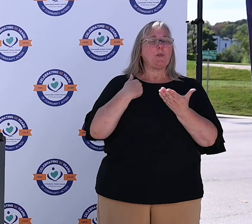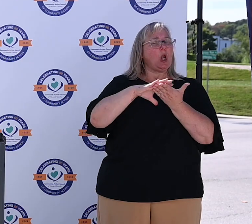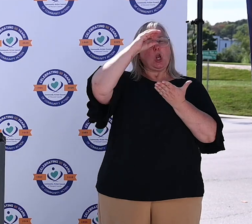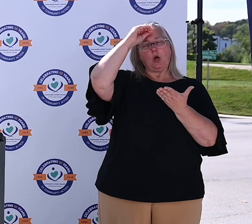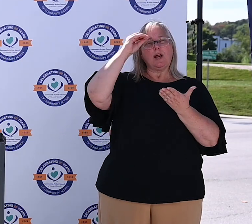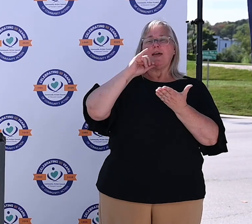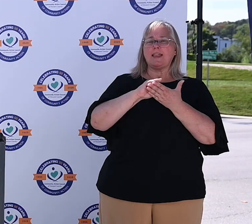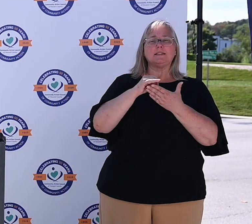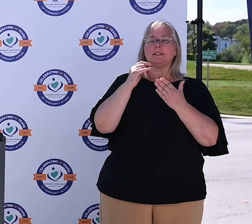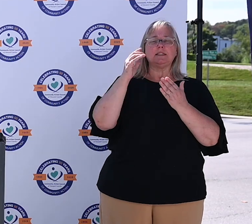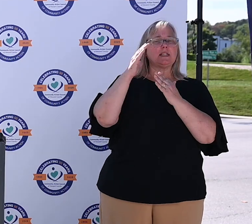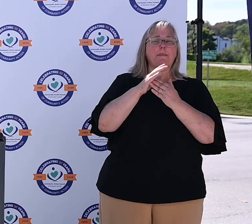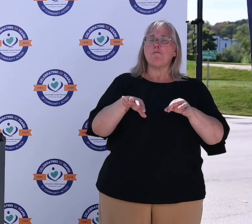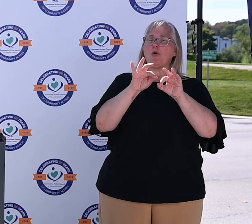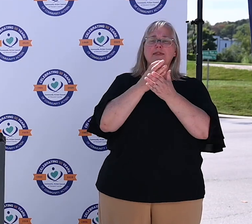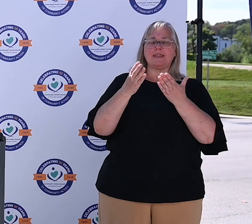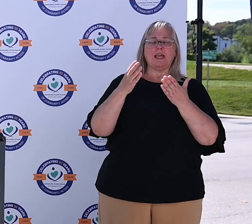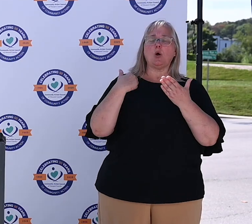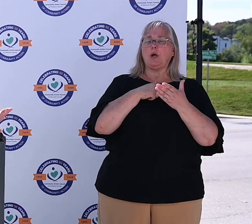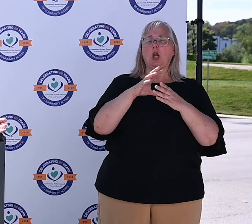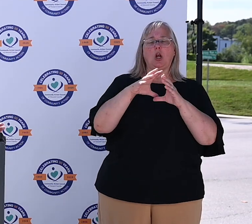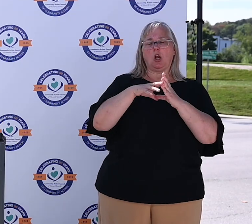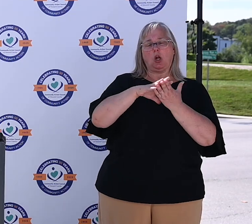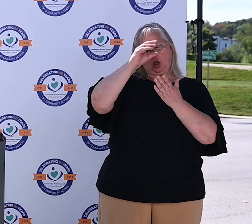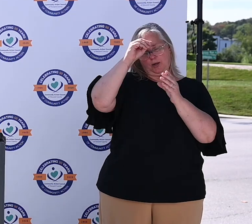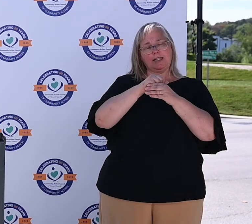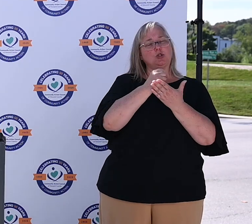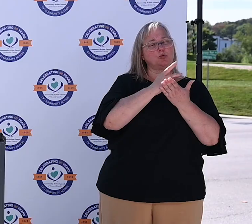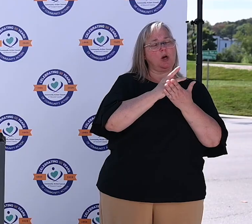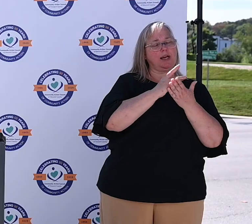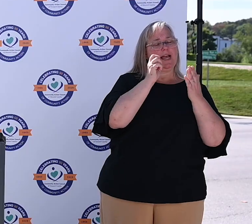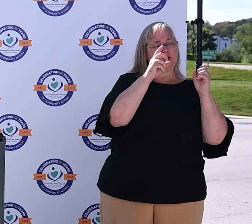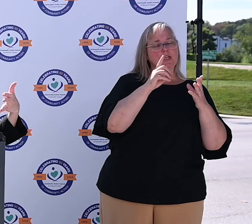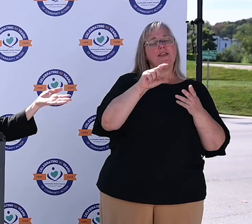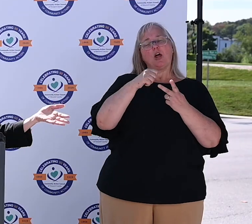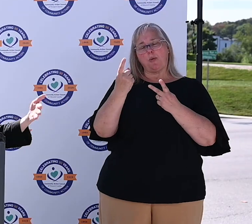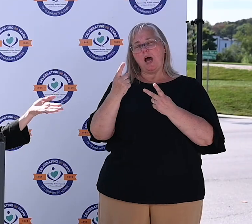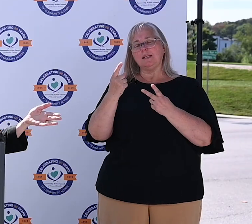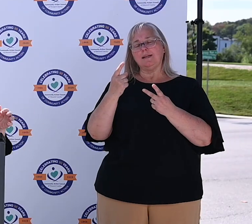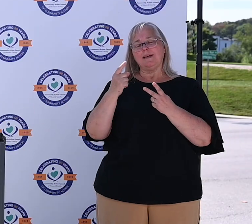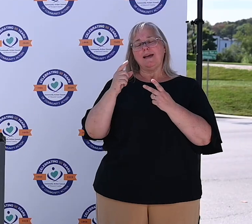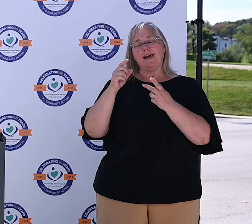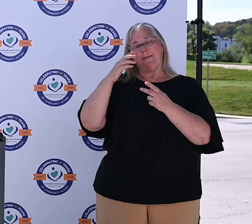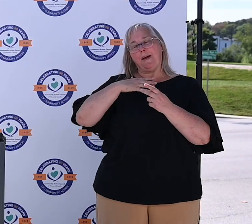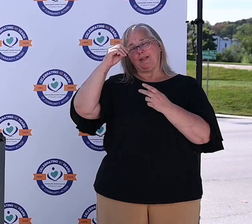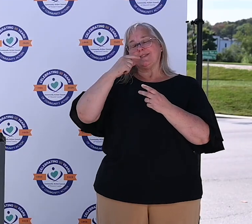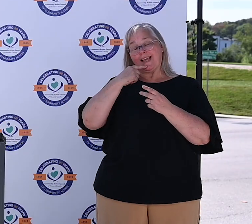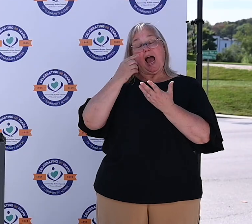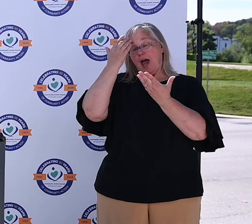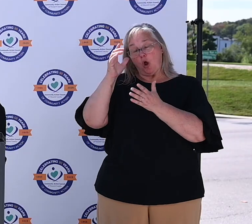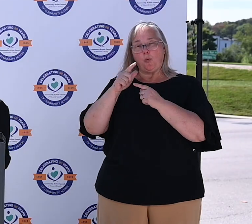and I think the most important thing we learn in our social work education. The other one being, in my opinion, how to say, I don't know when I don't know, but I'll get back